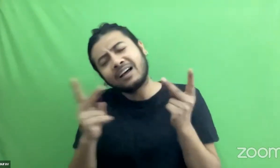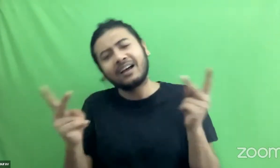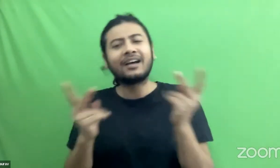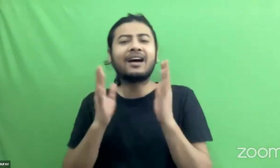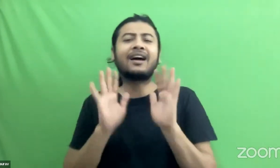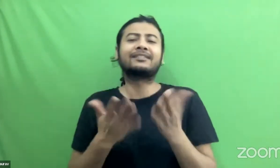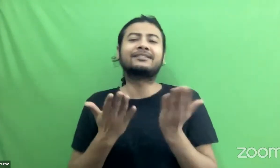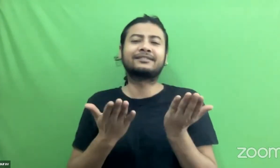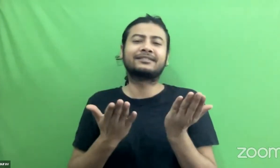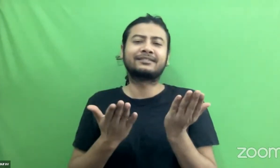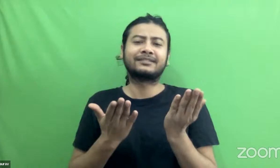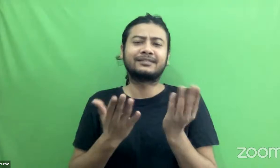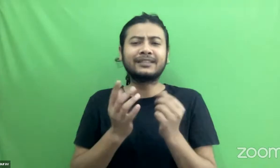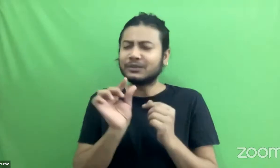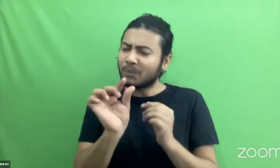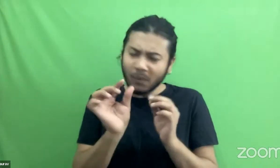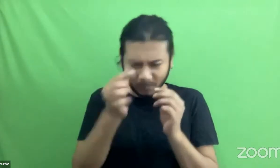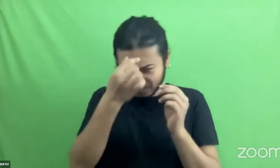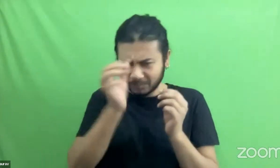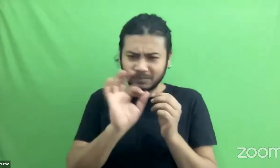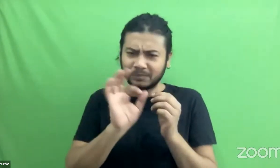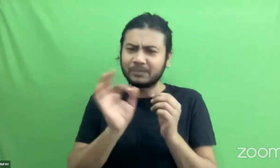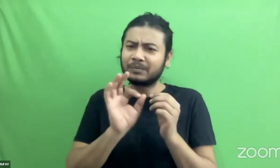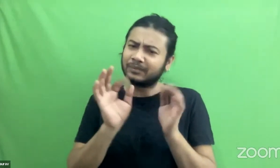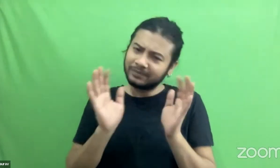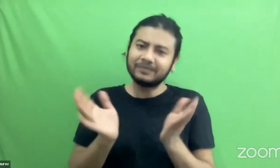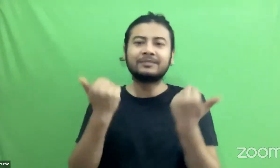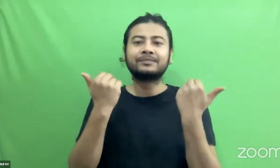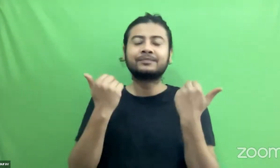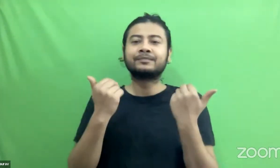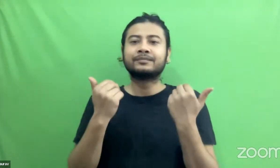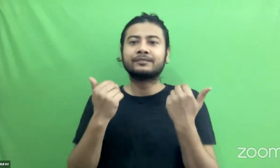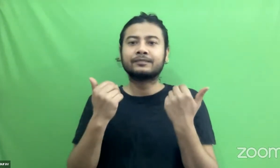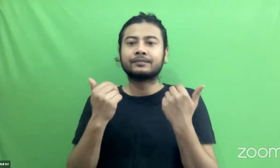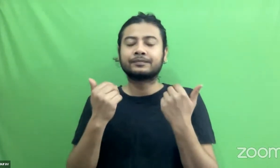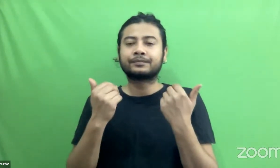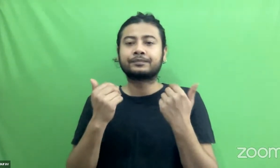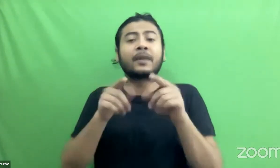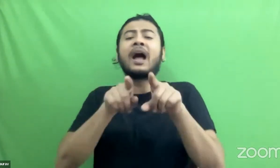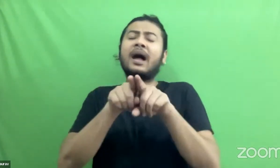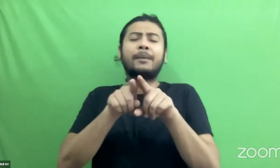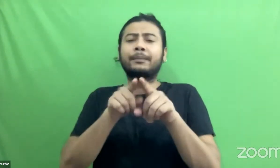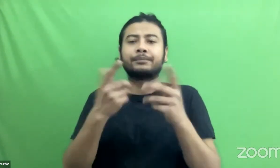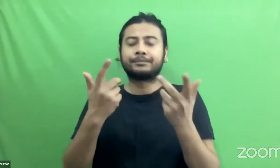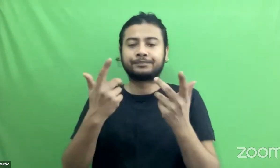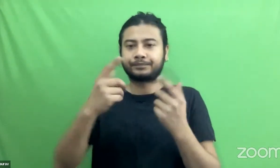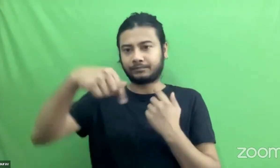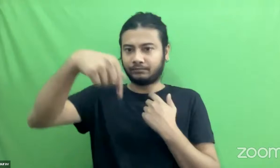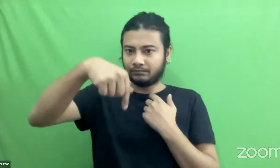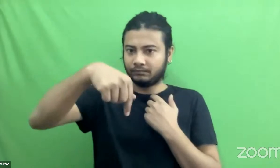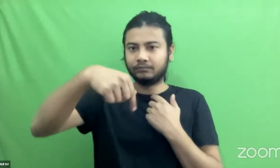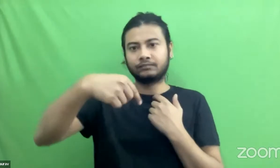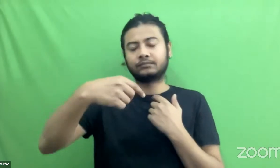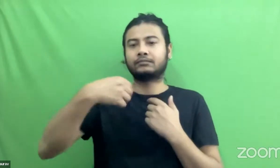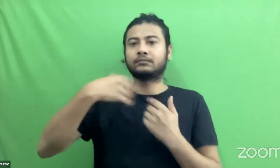Suppose today you make a big vessel of some rice, say or you make